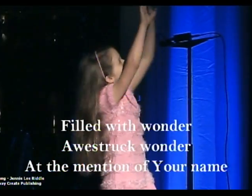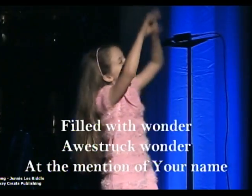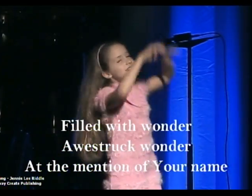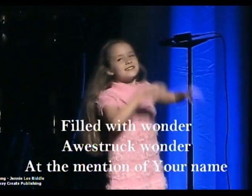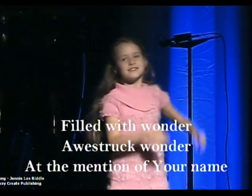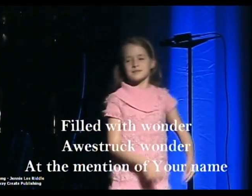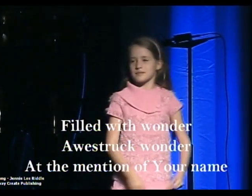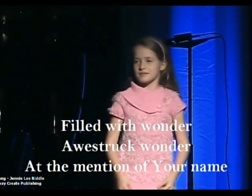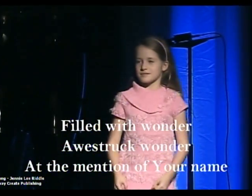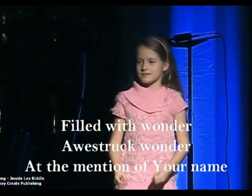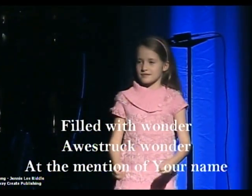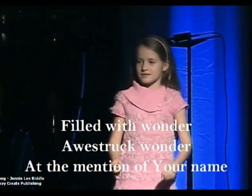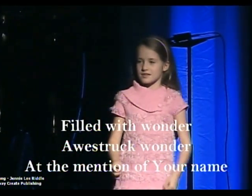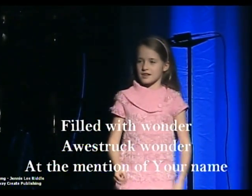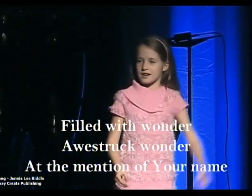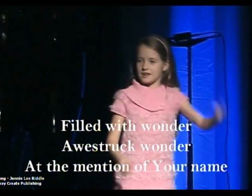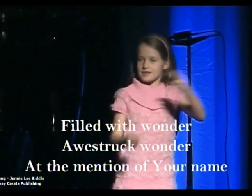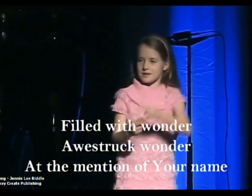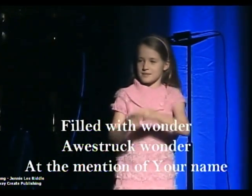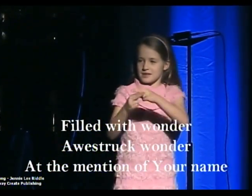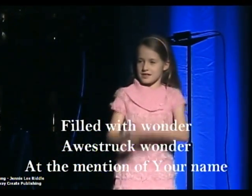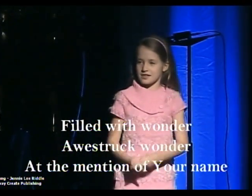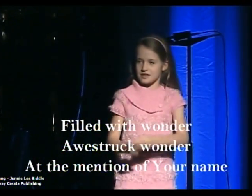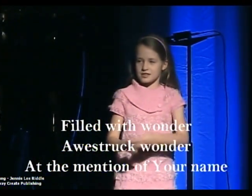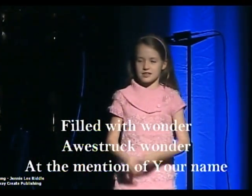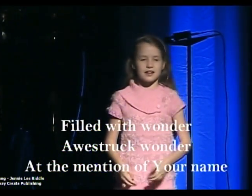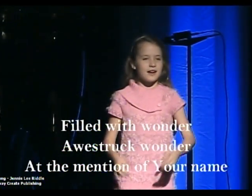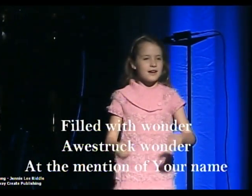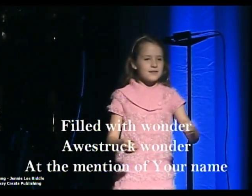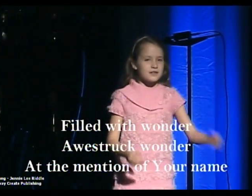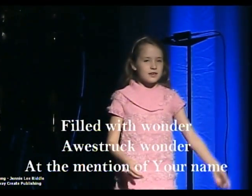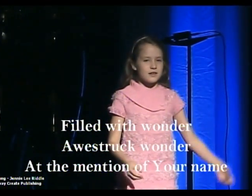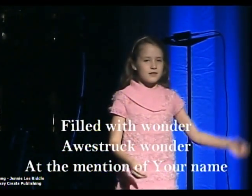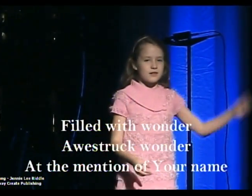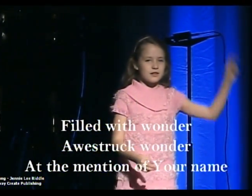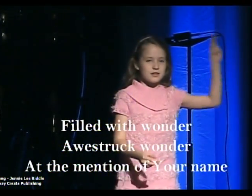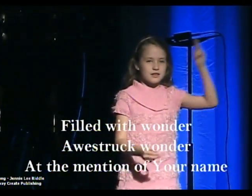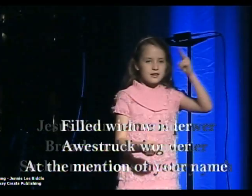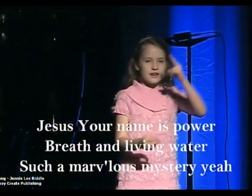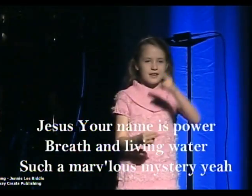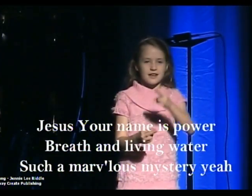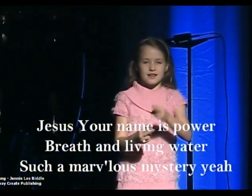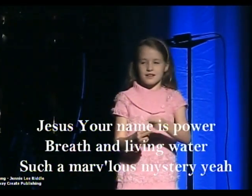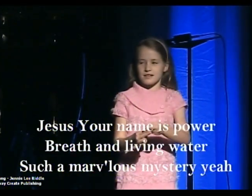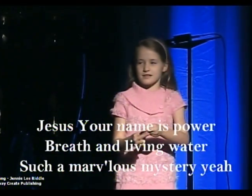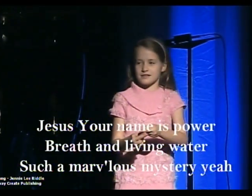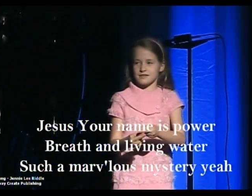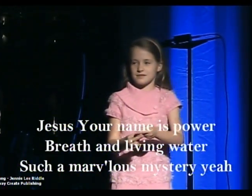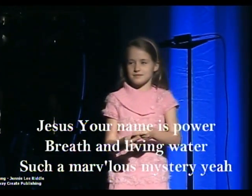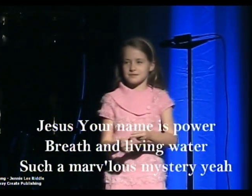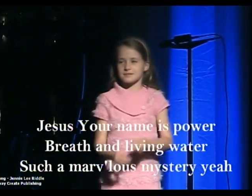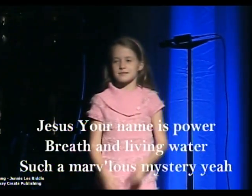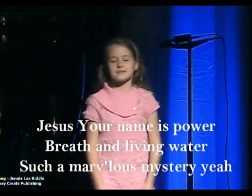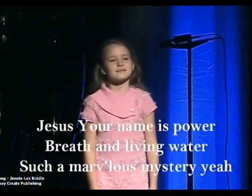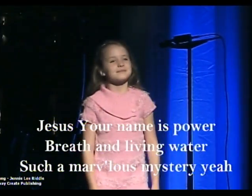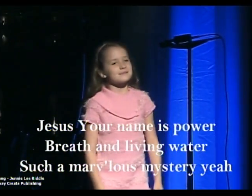At the mansion of your name That's right, Jesus